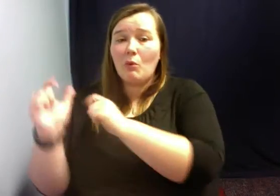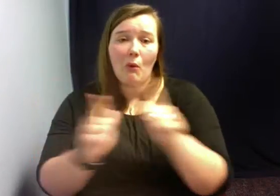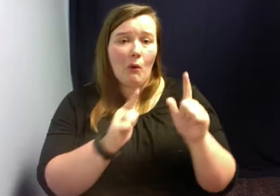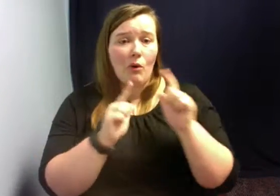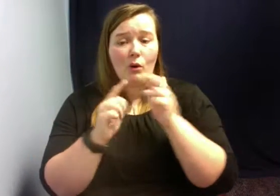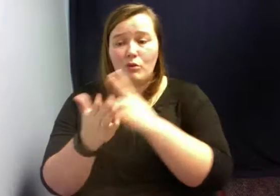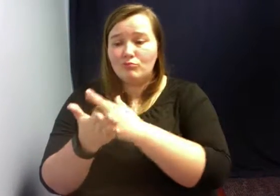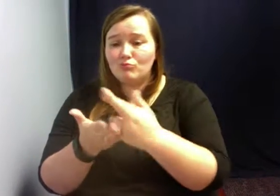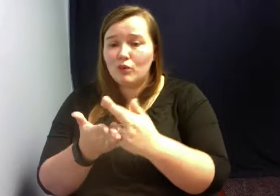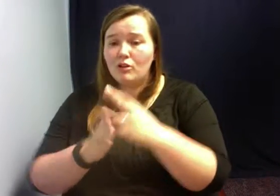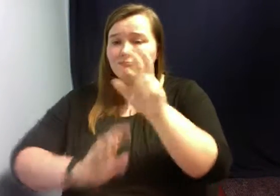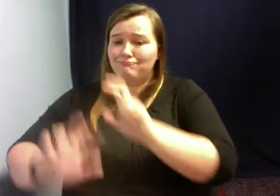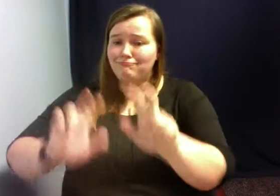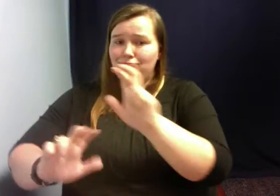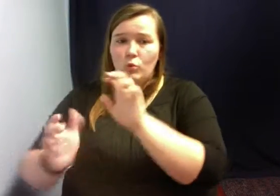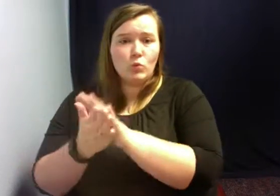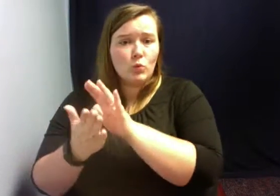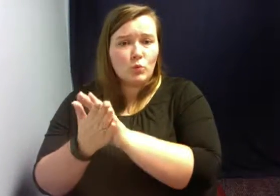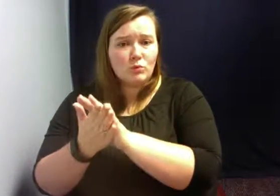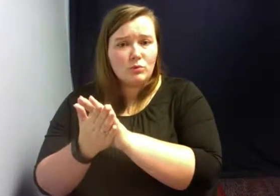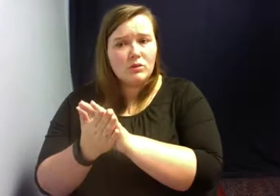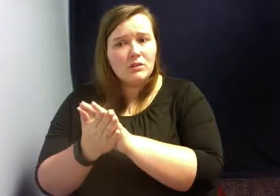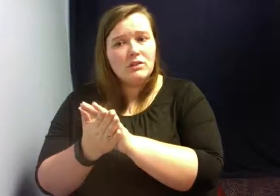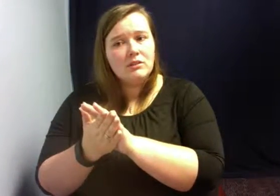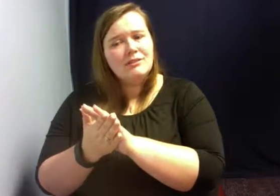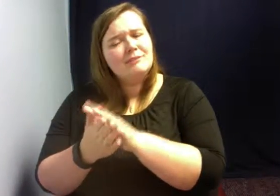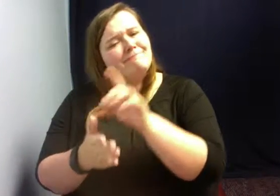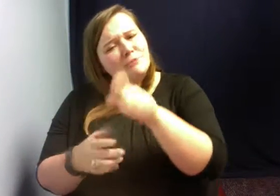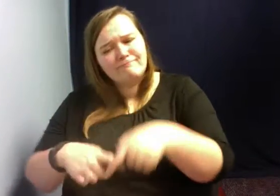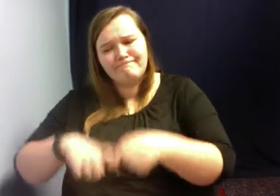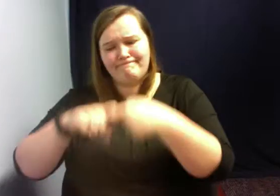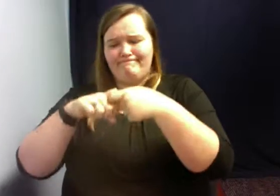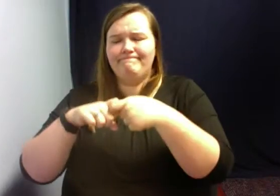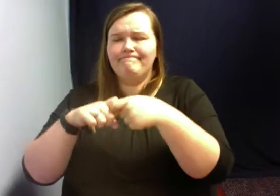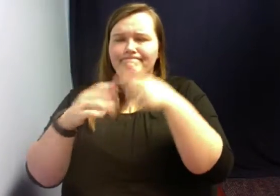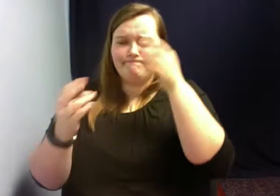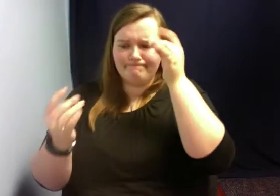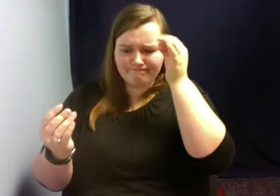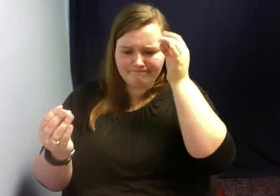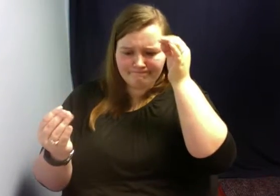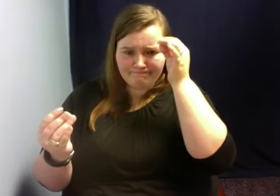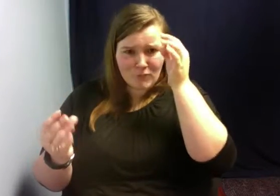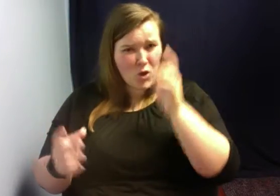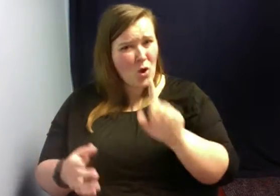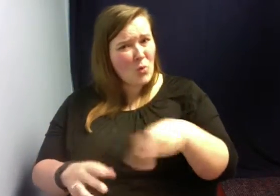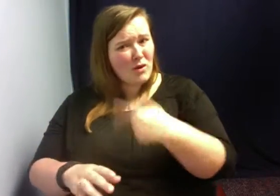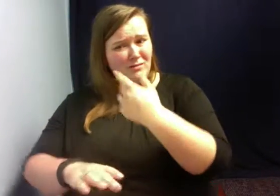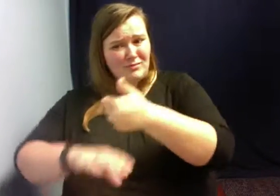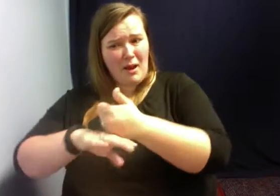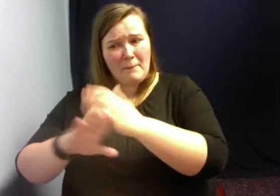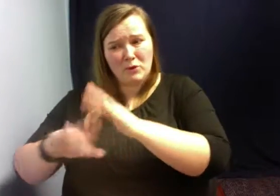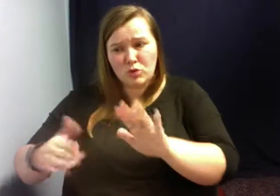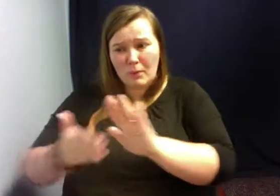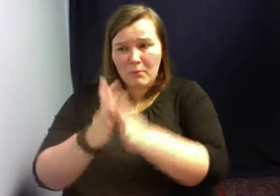we are pouring into schools, we should stop and ask ourselves, are we really setting our kids up for